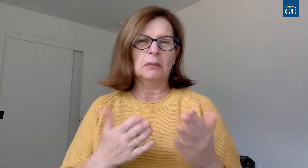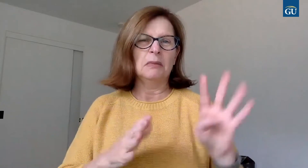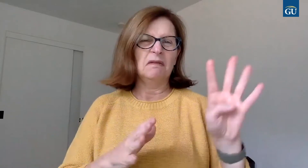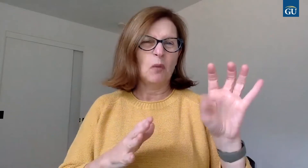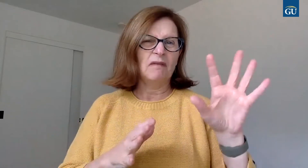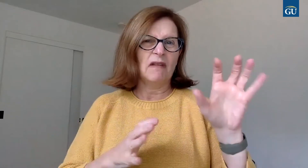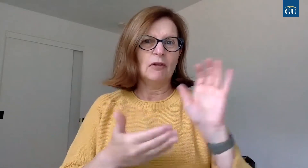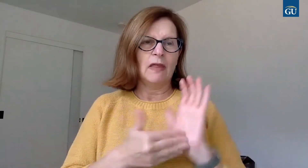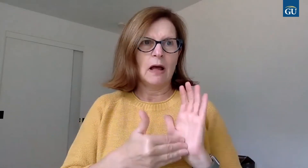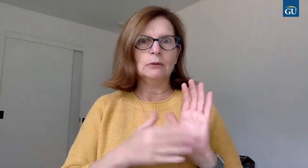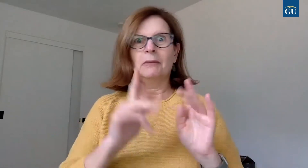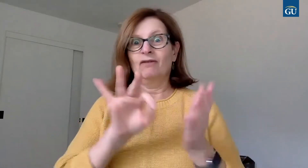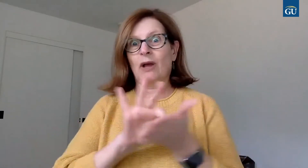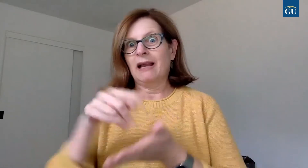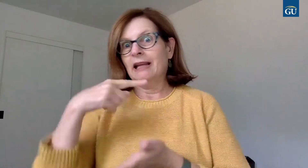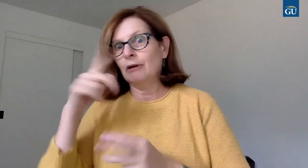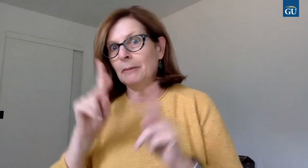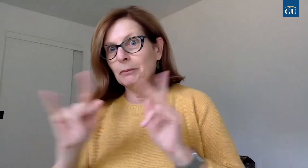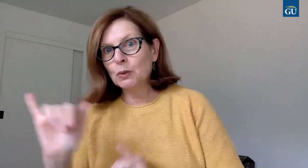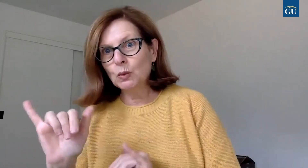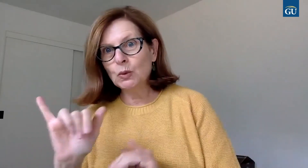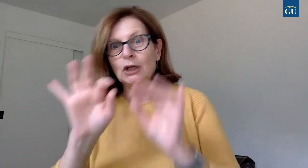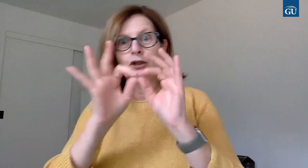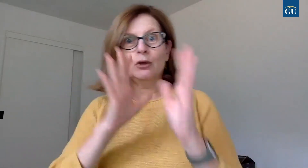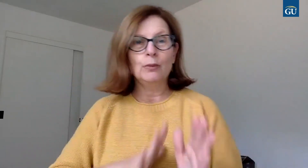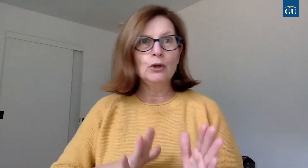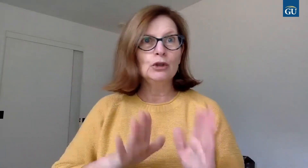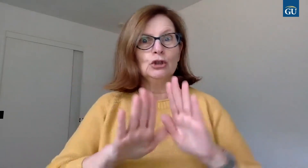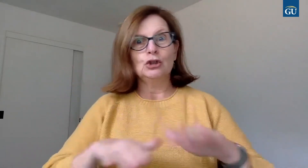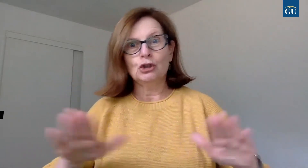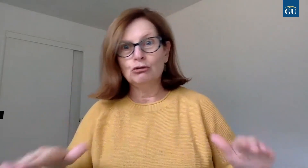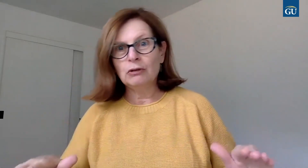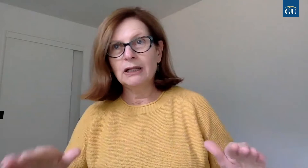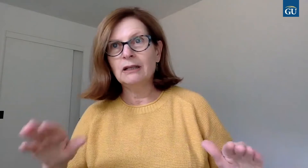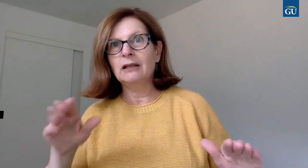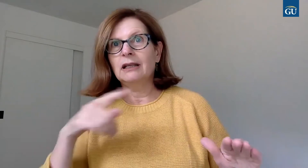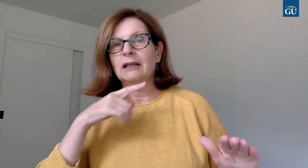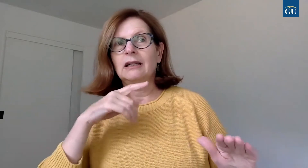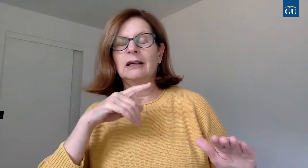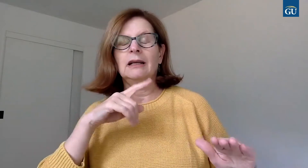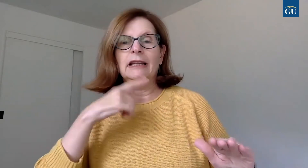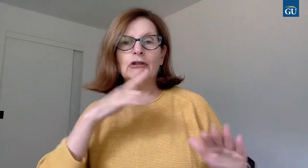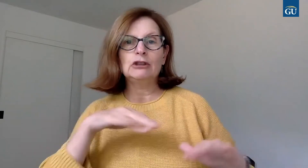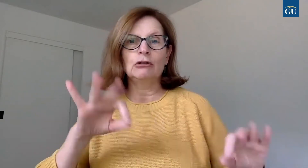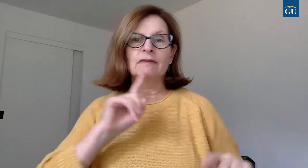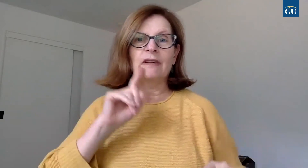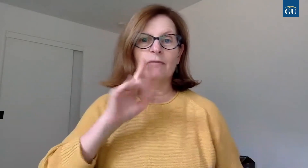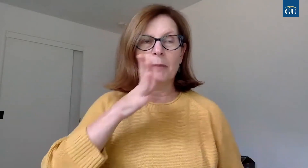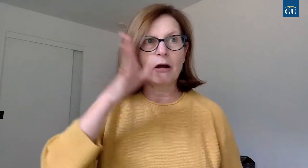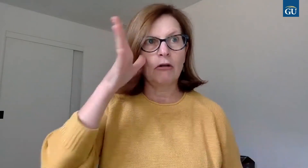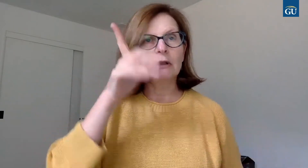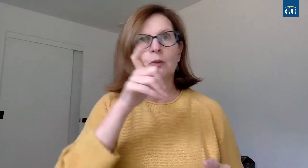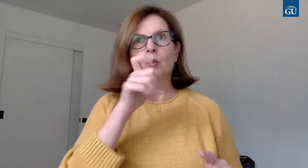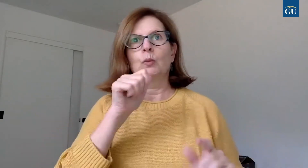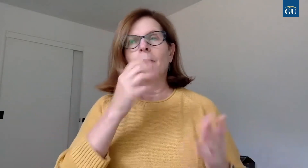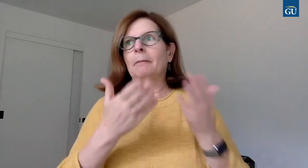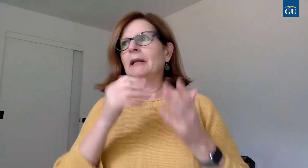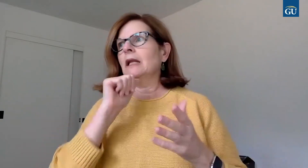If we're talking about primary users, then 4 to 500,000 counting hearing people too, interpreters, codas who